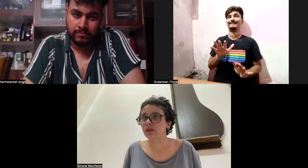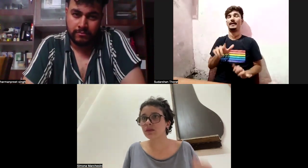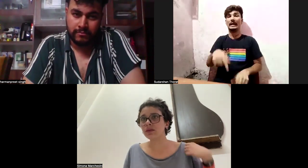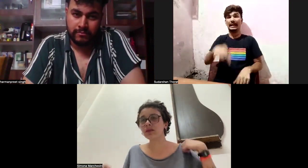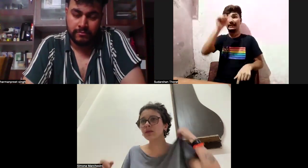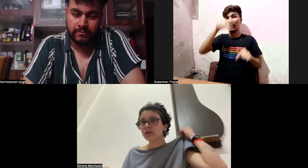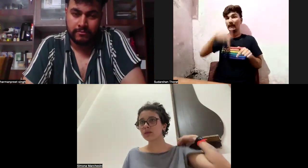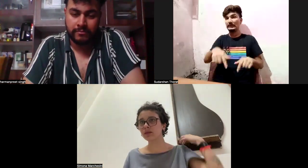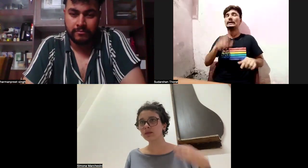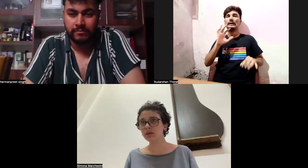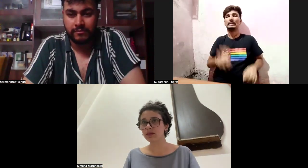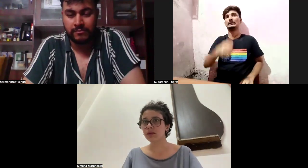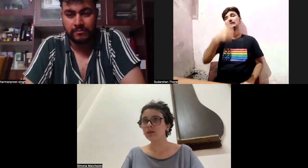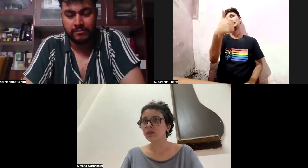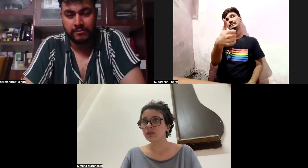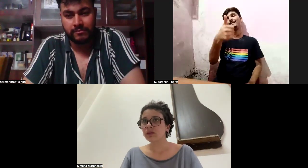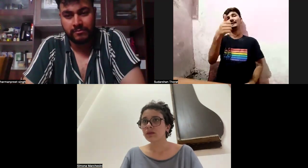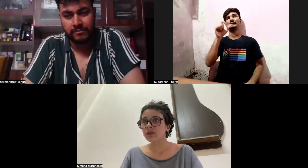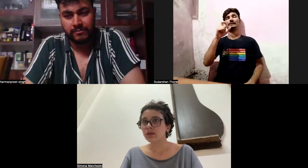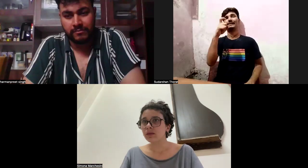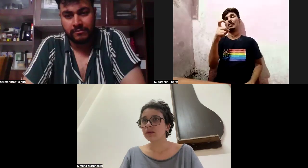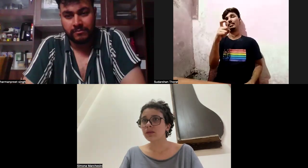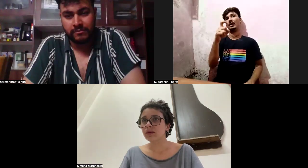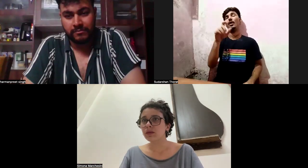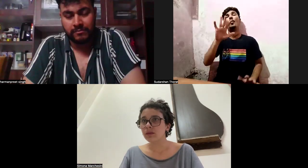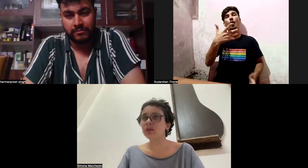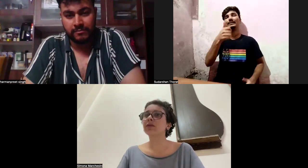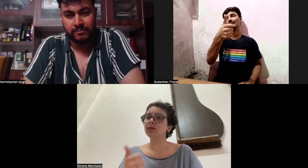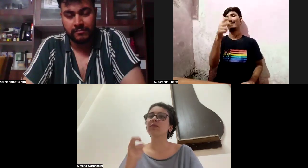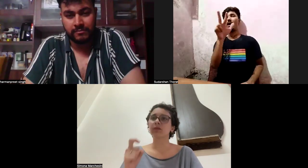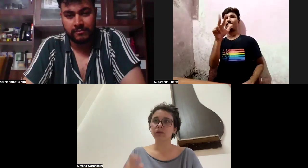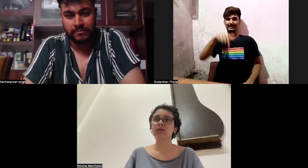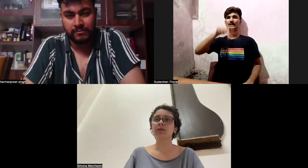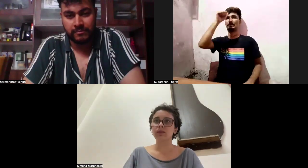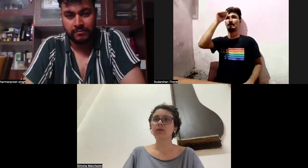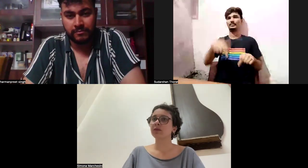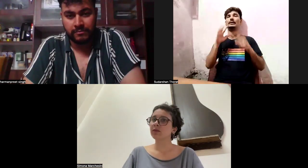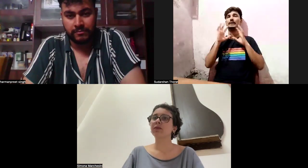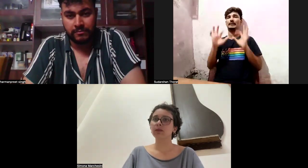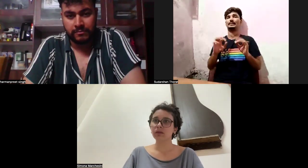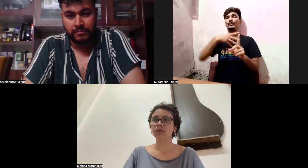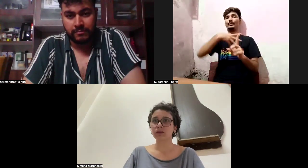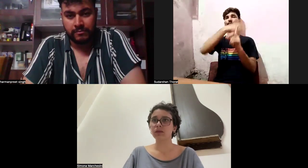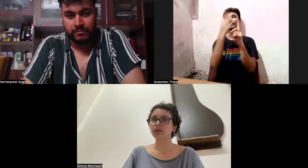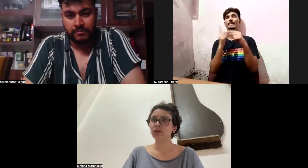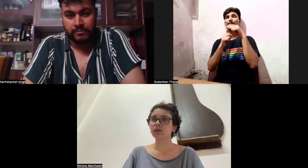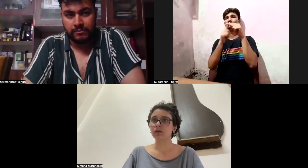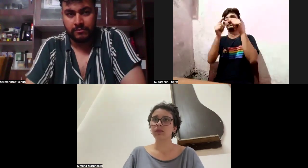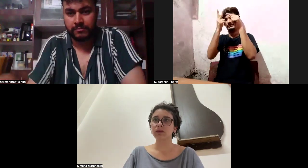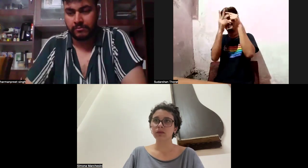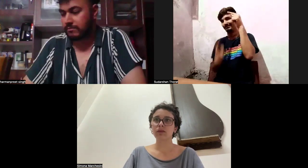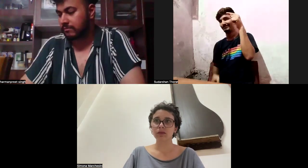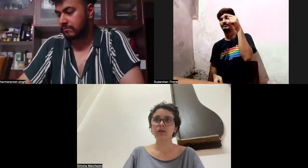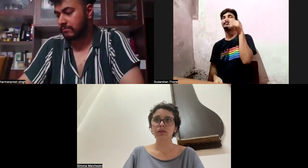So what I've heard from people in other countries, sometimes the variations range up to 60 or 70